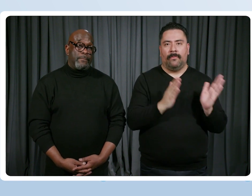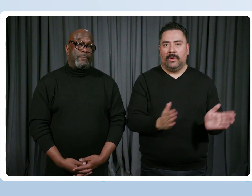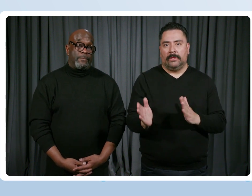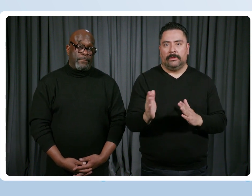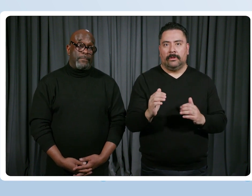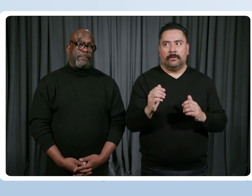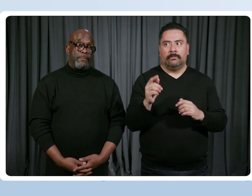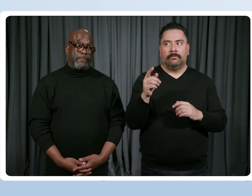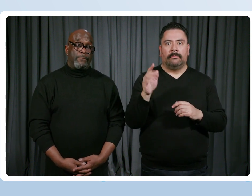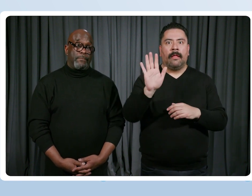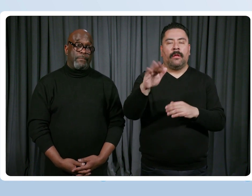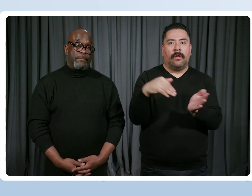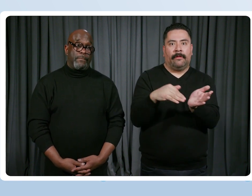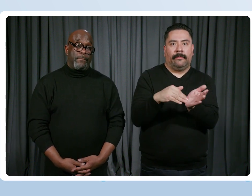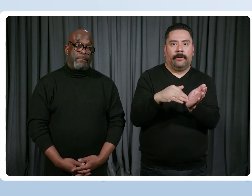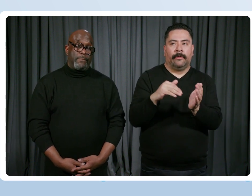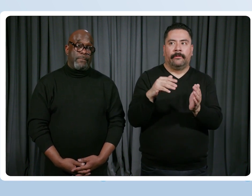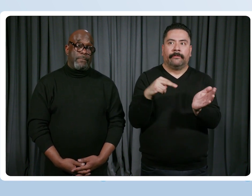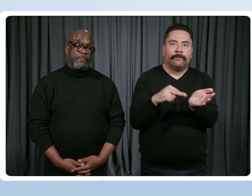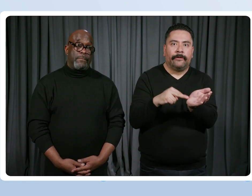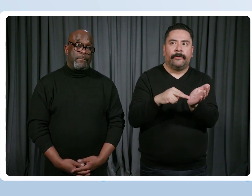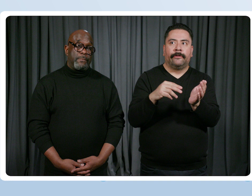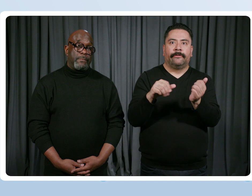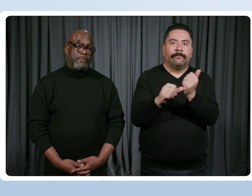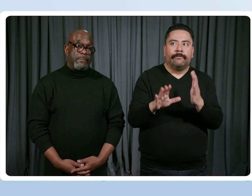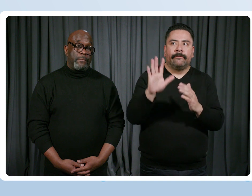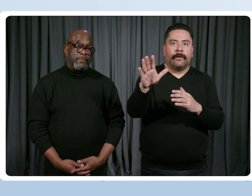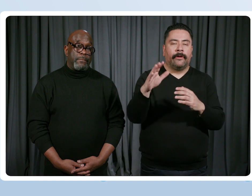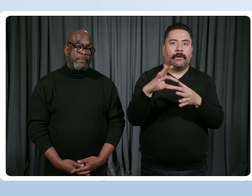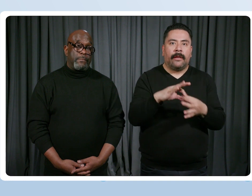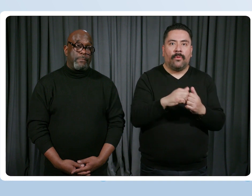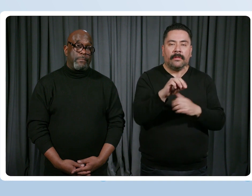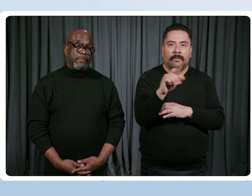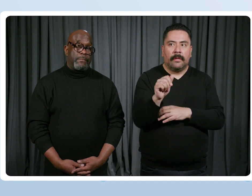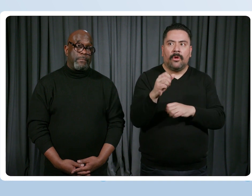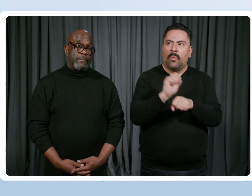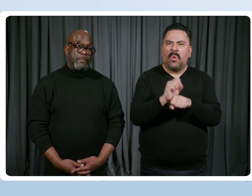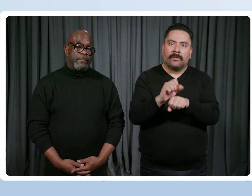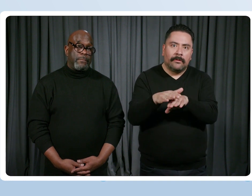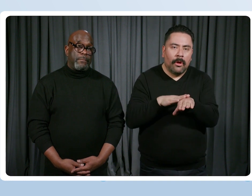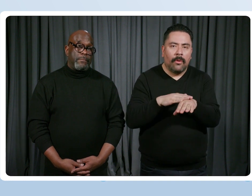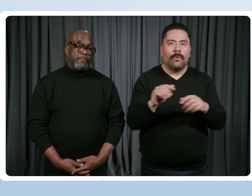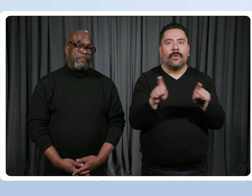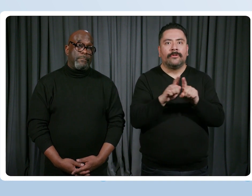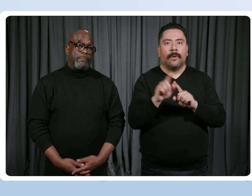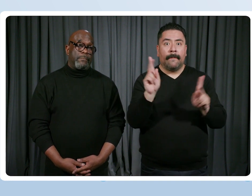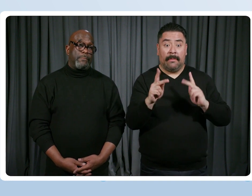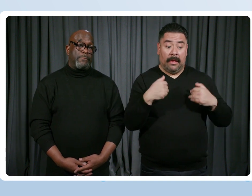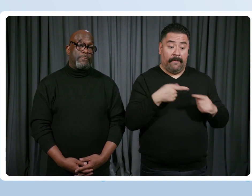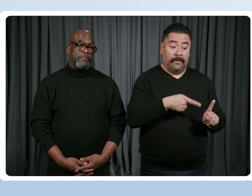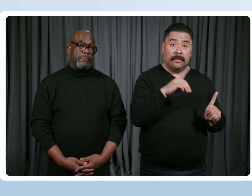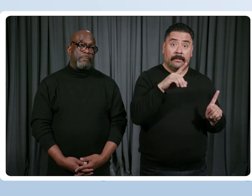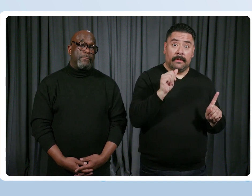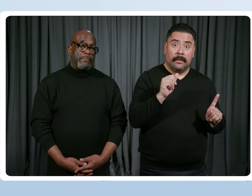of health professionals related to disability. The work has been slow. It's also, something that people with disabilities